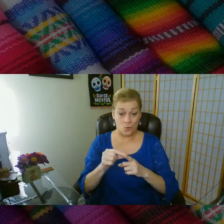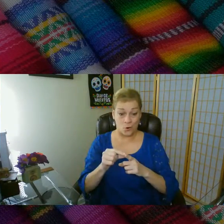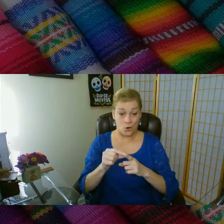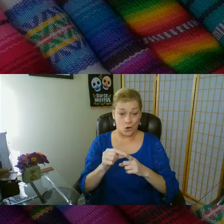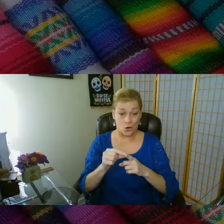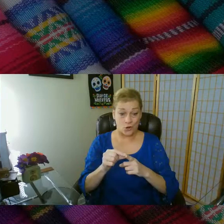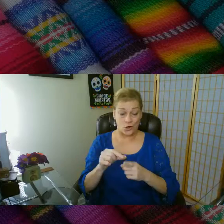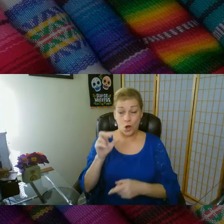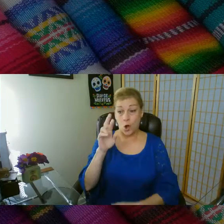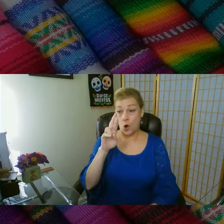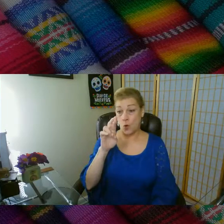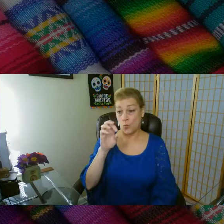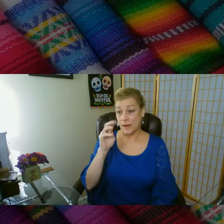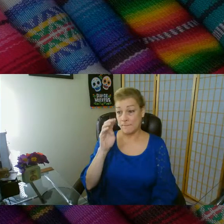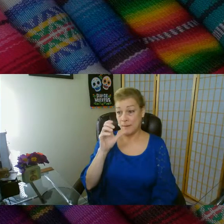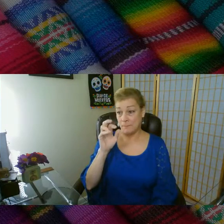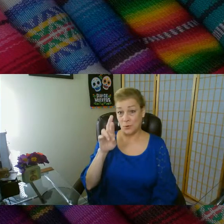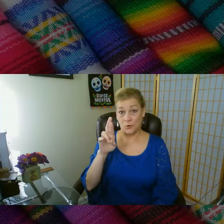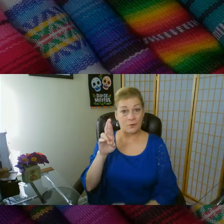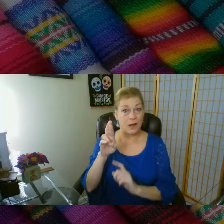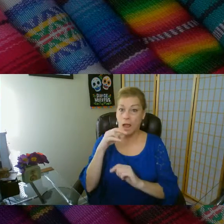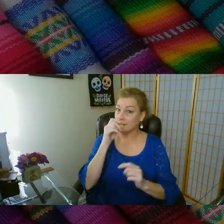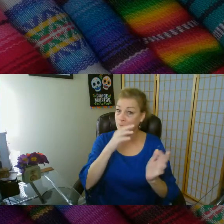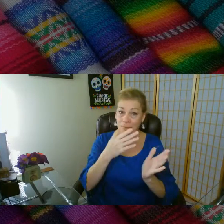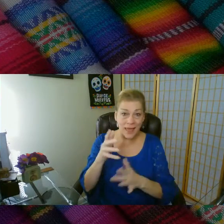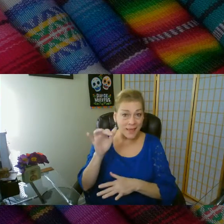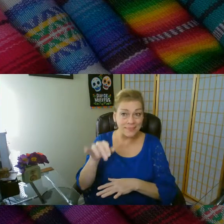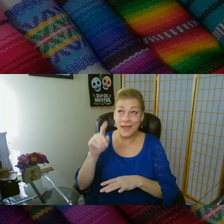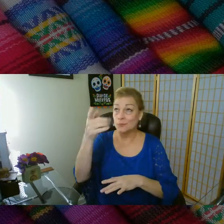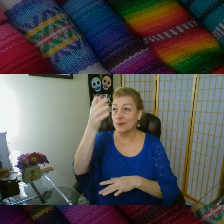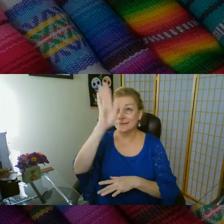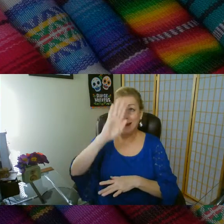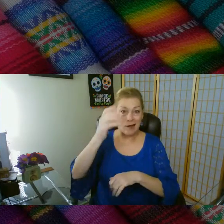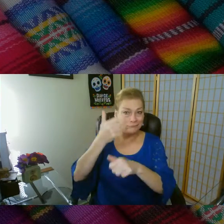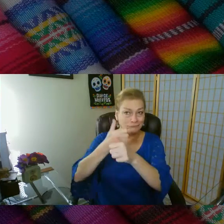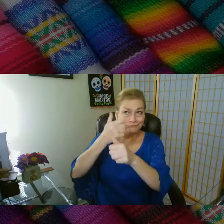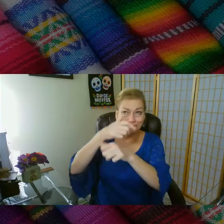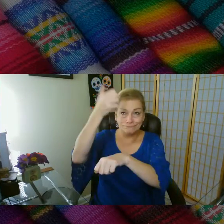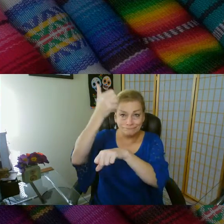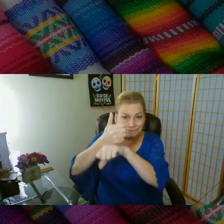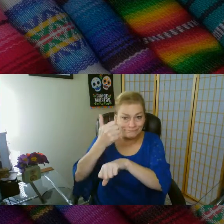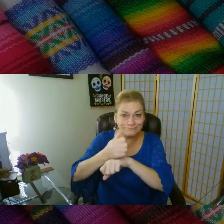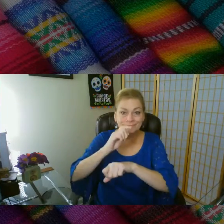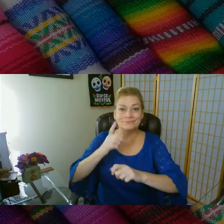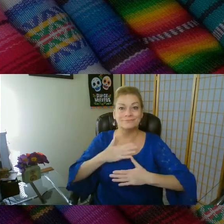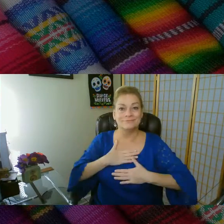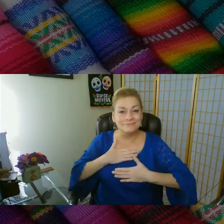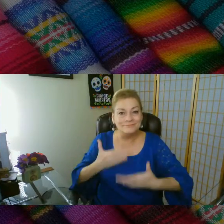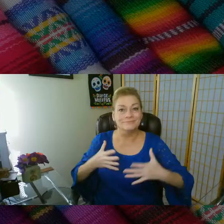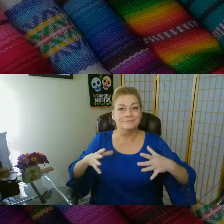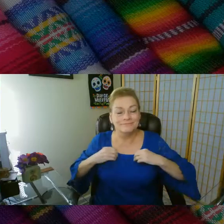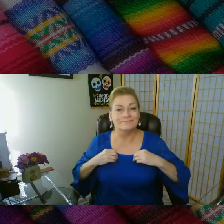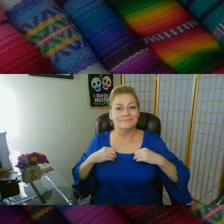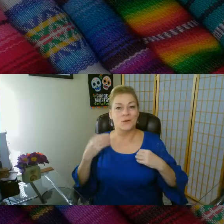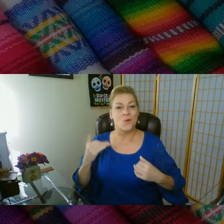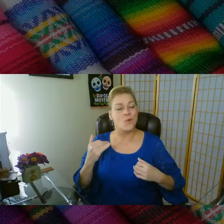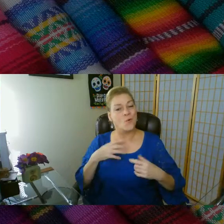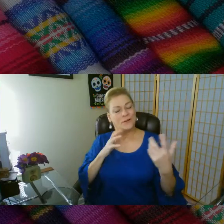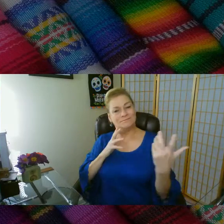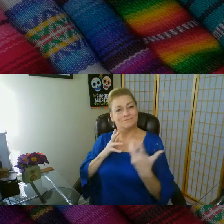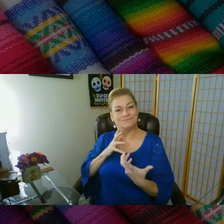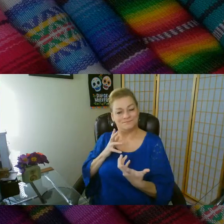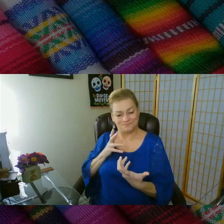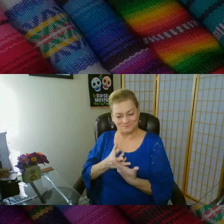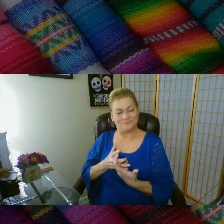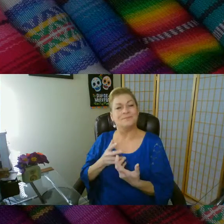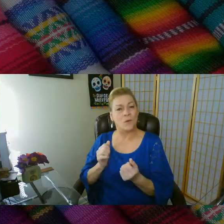That was, a God design thing. And we freely accept that gift that we are in alignment with the daily